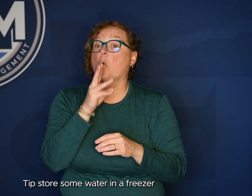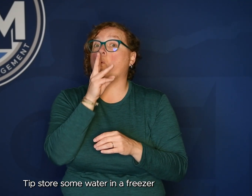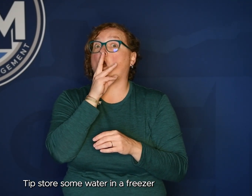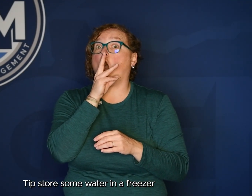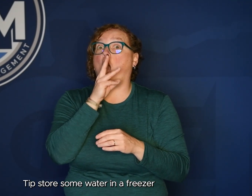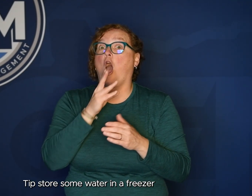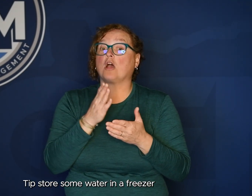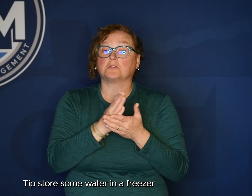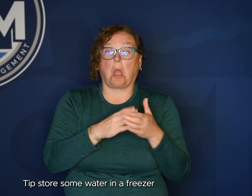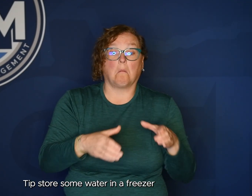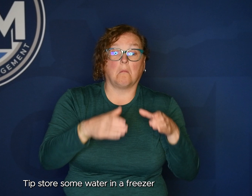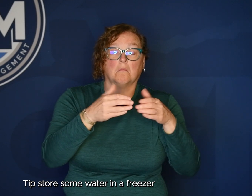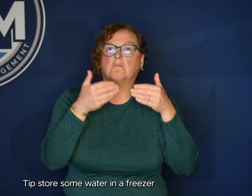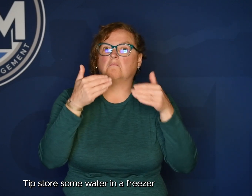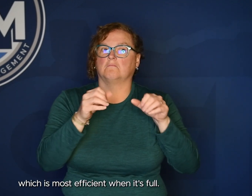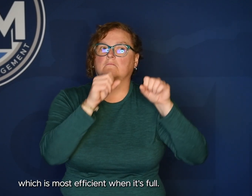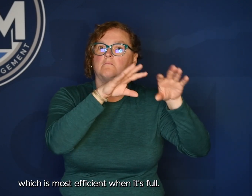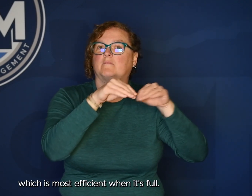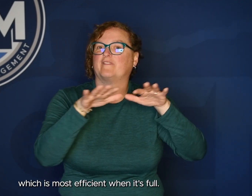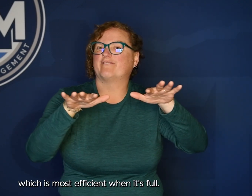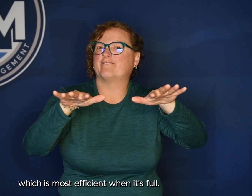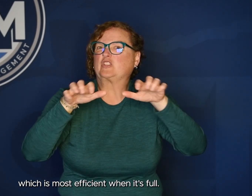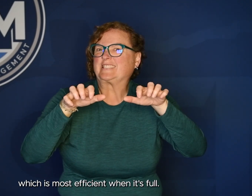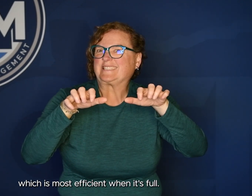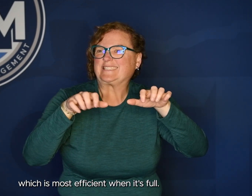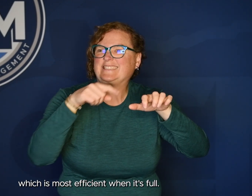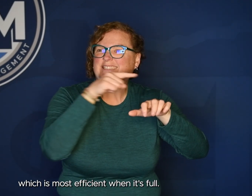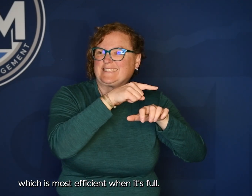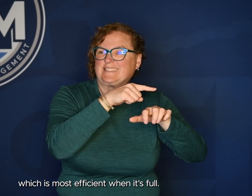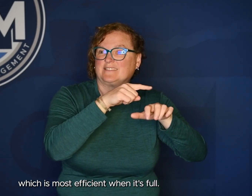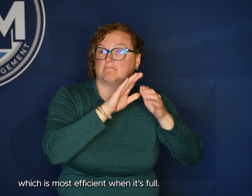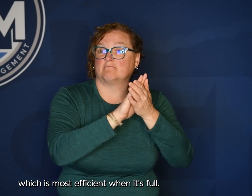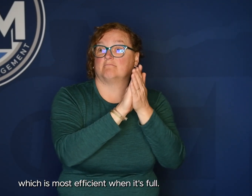store some water in a freezer, which is most efficient when it's full.